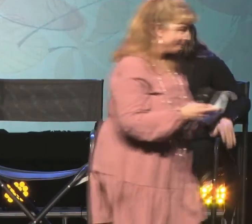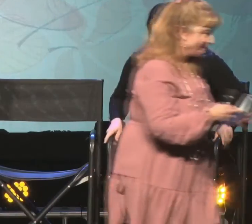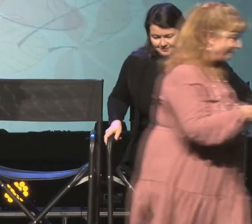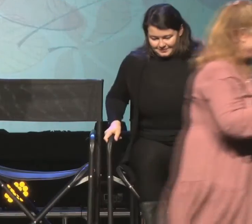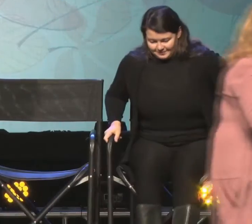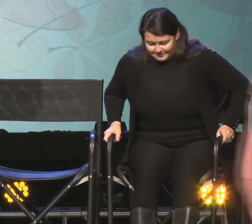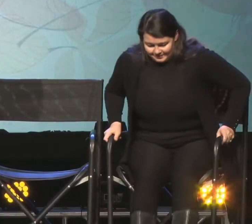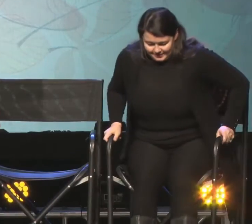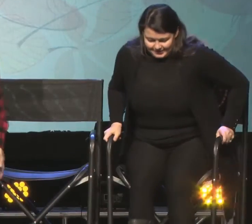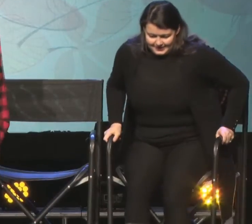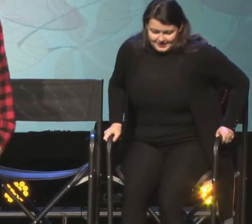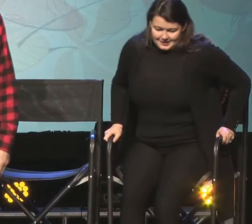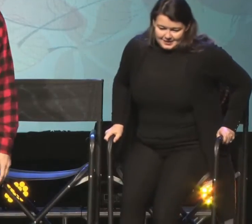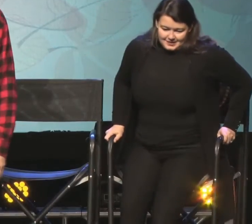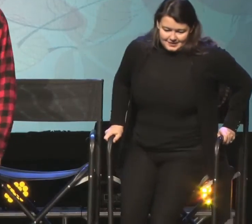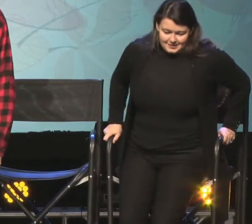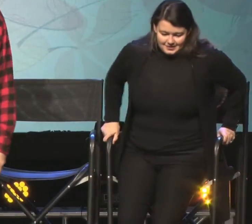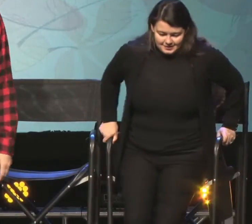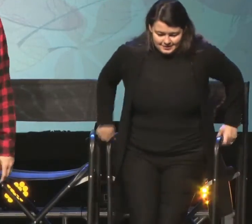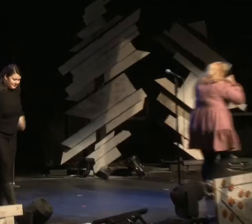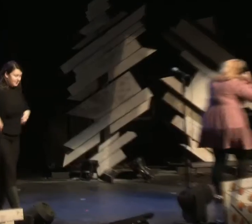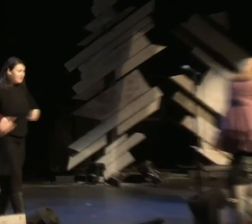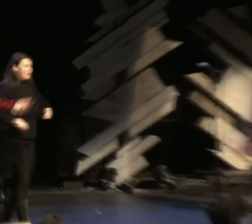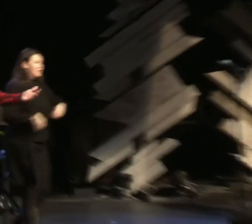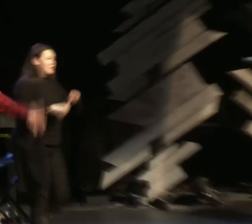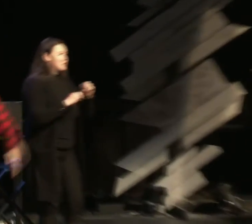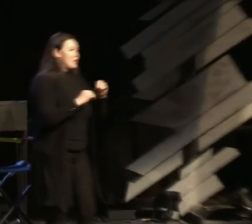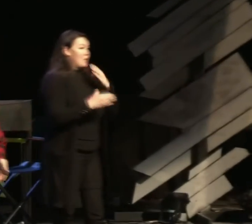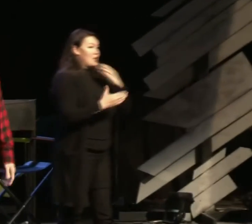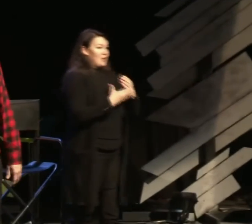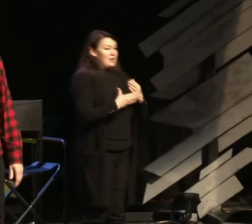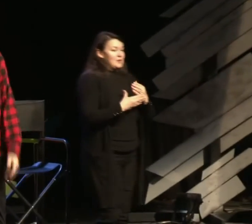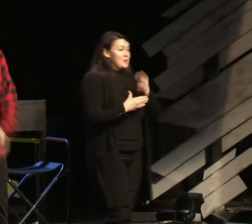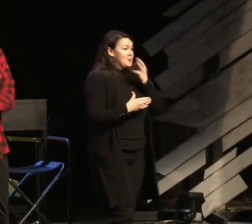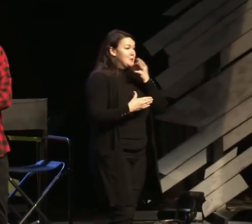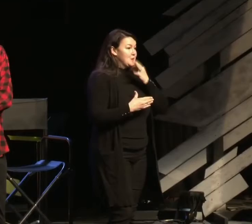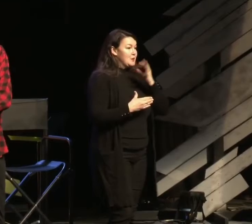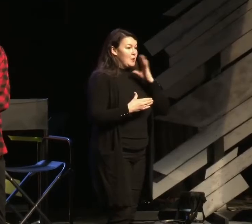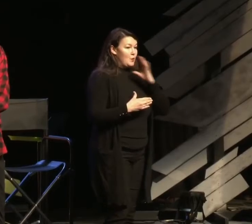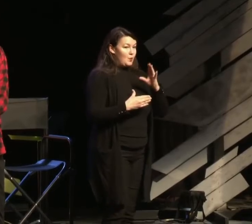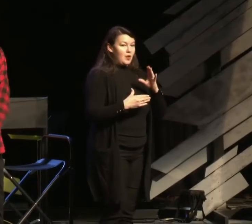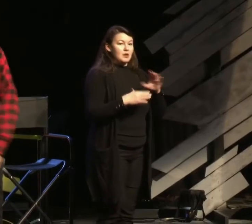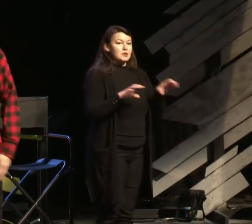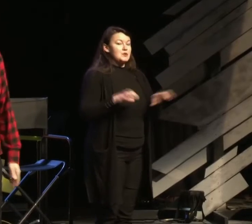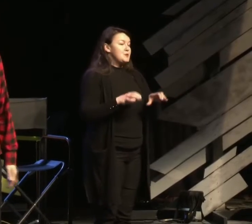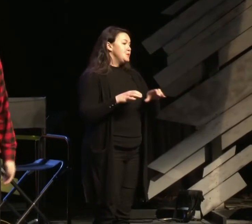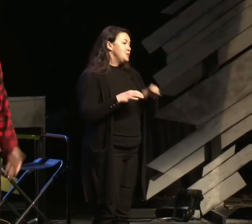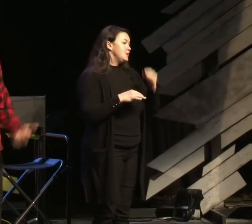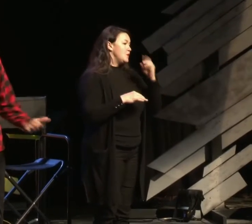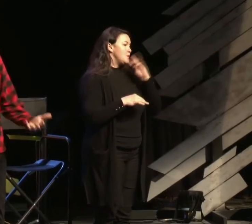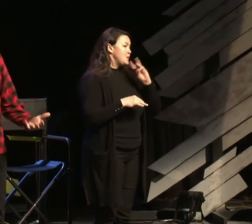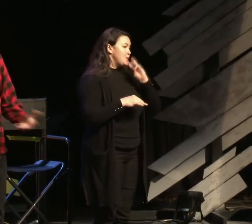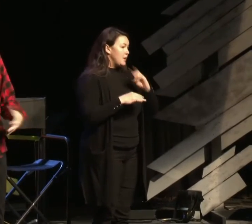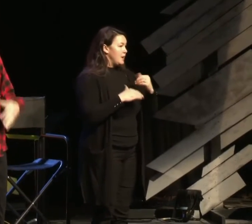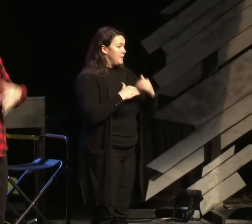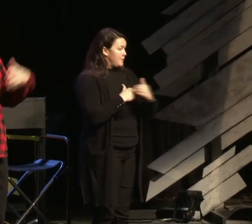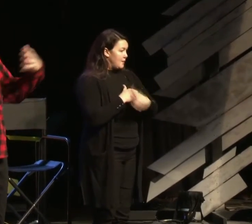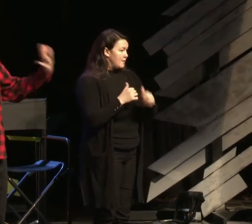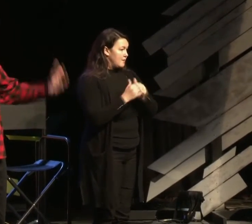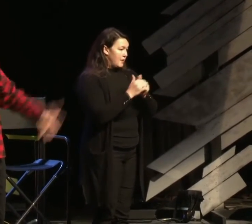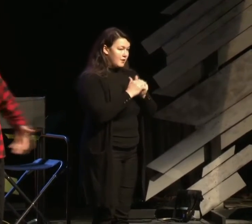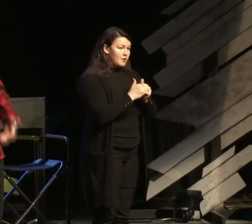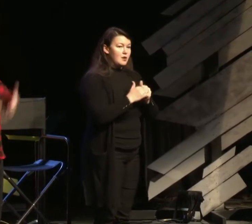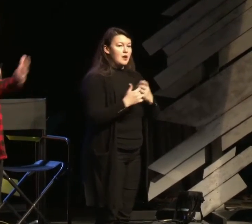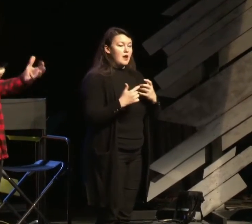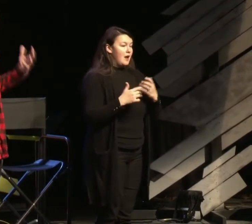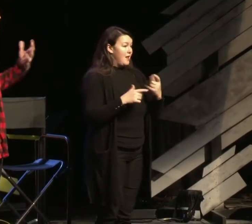It's so good. So good. So in just a moment, we're going to receive communion together. And one of the things I like to ask as we kind of